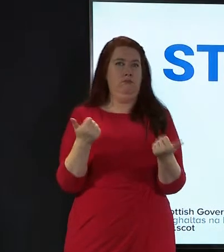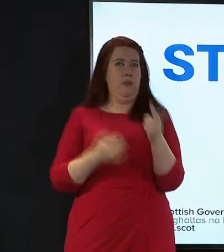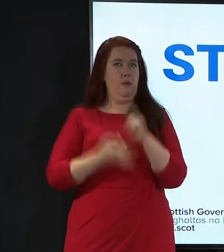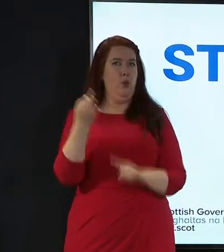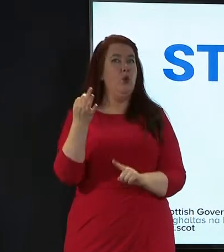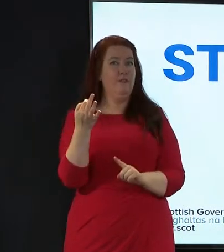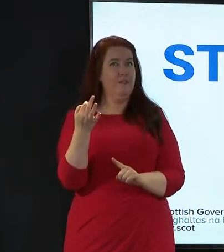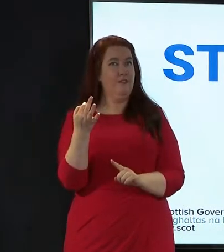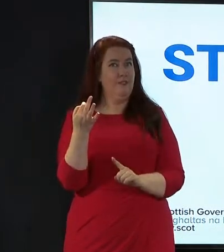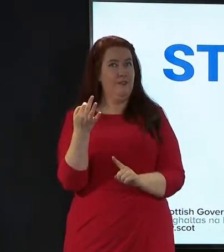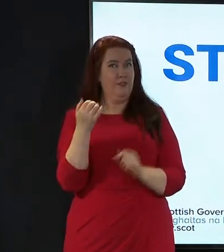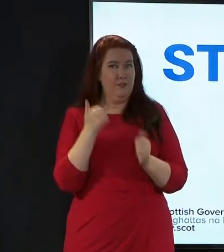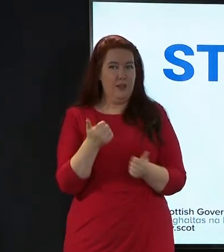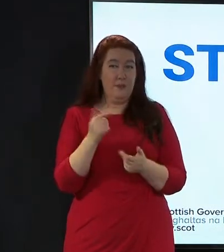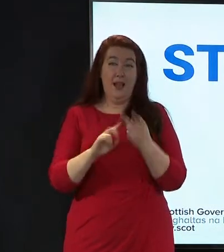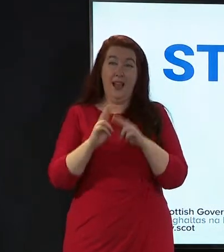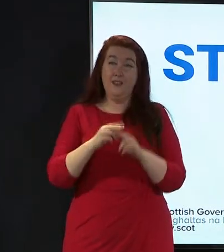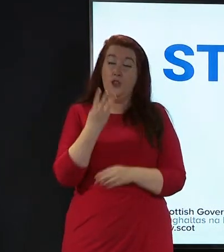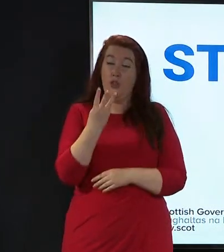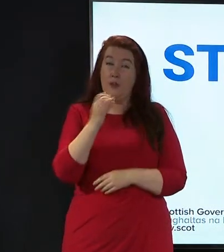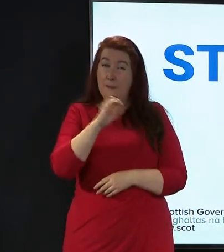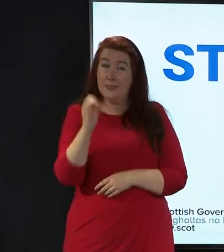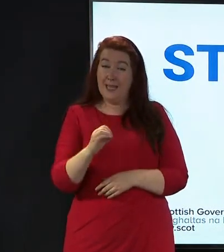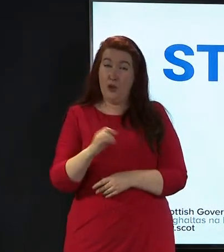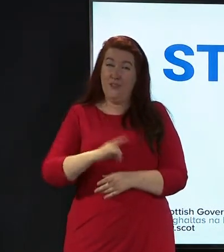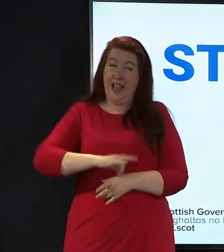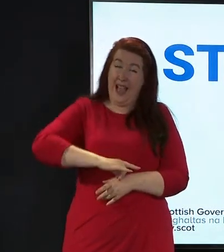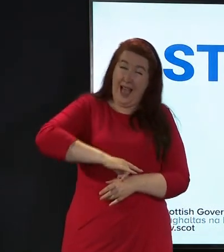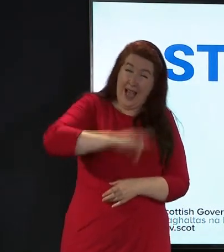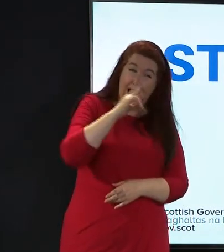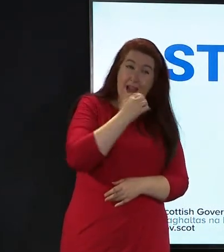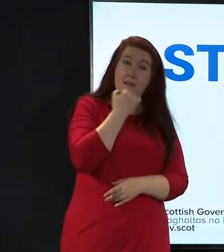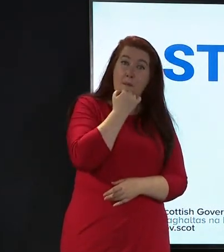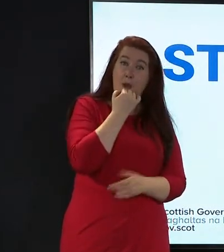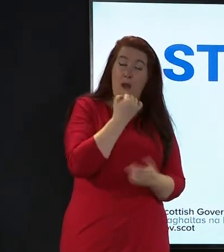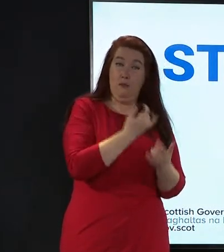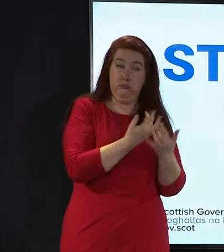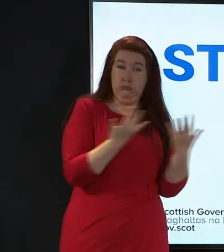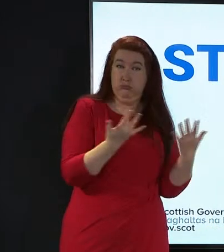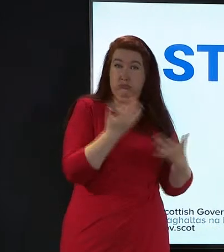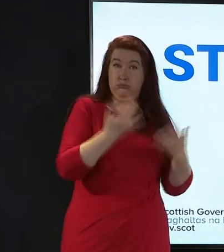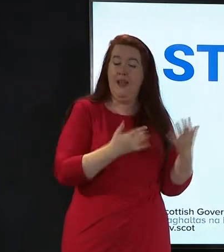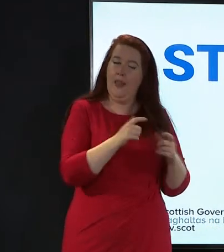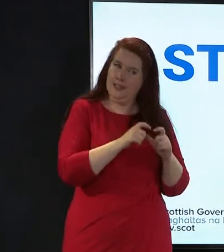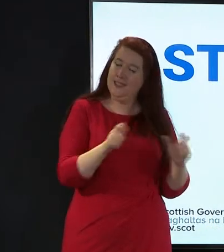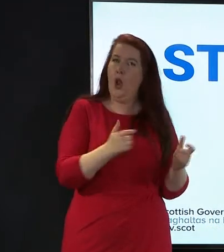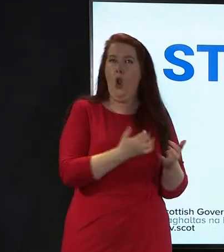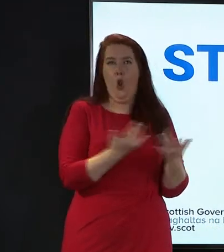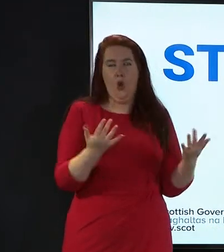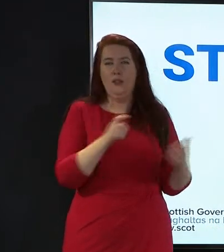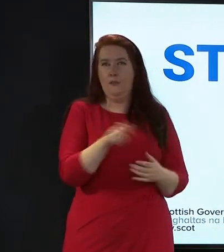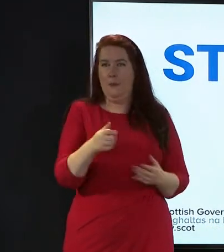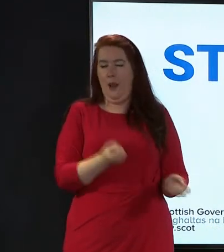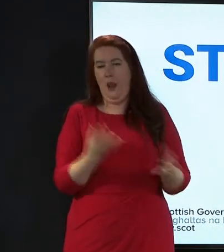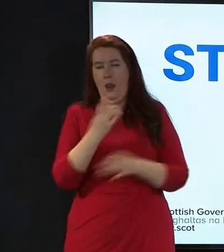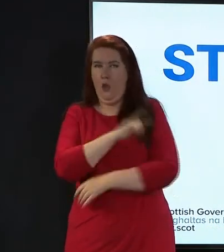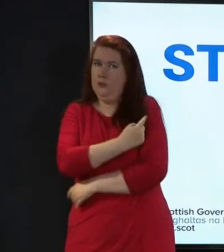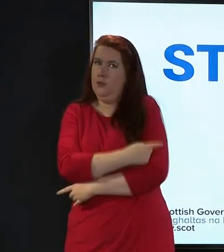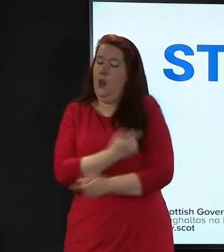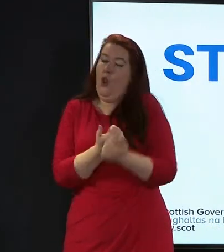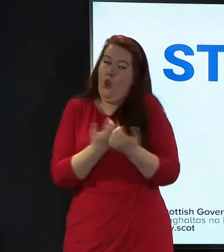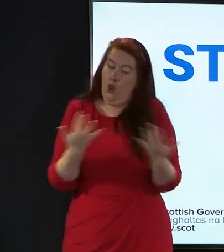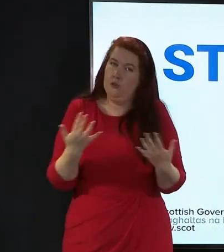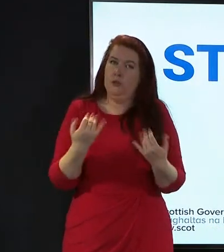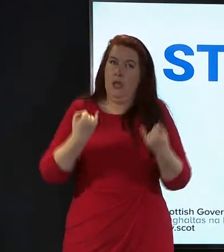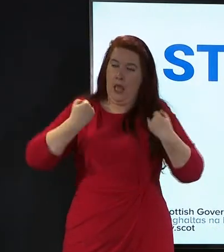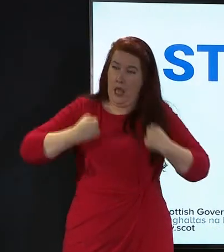improvement. But if it's 3% of a very high number of cases, that's still a lot of hospital admissions. And that's a lot of people getting sick and a lot of pressure on our